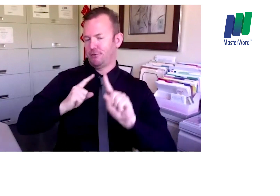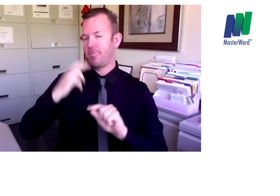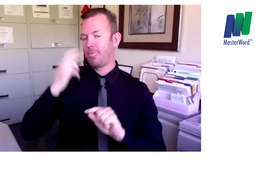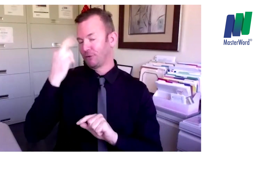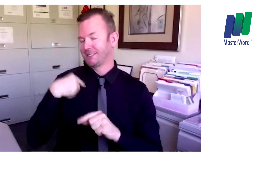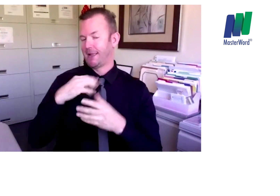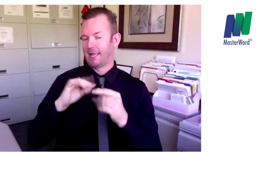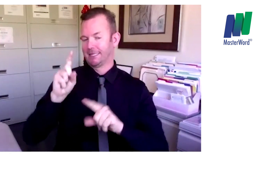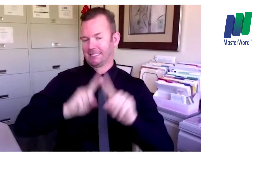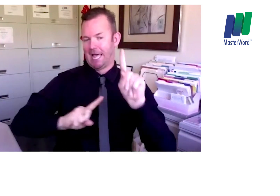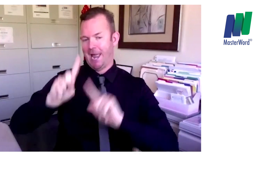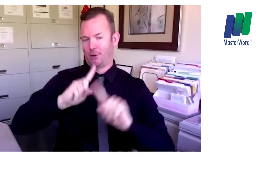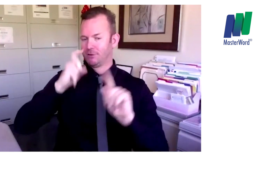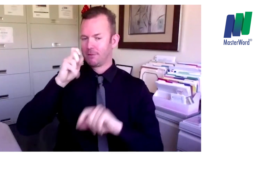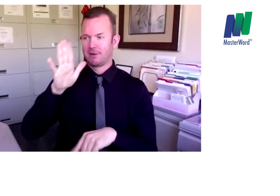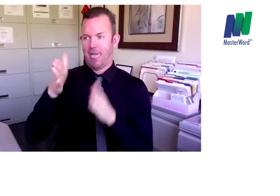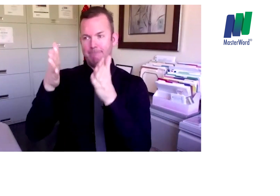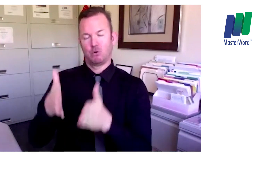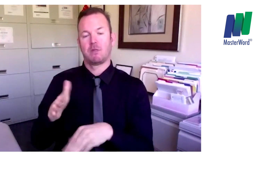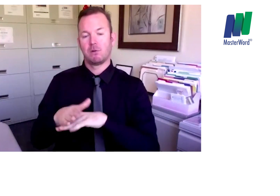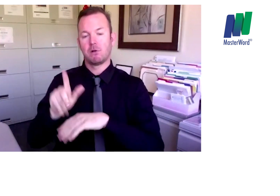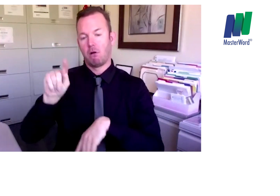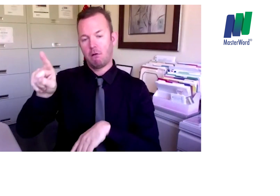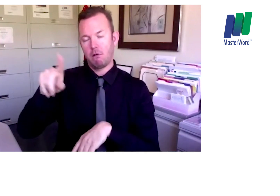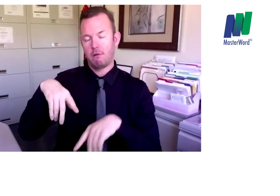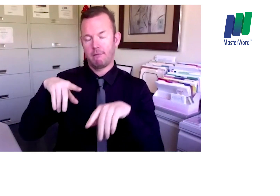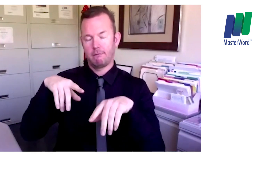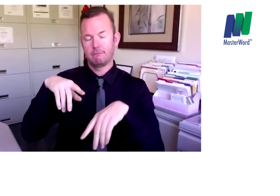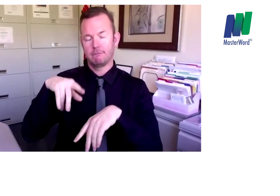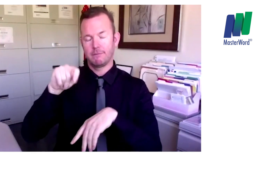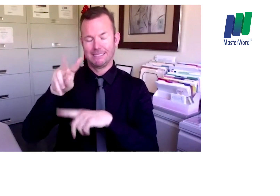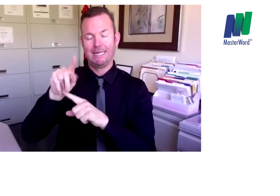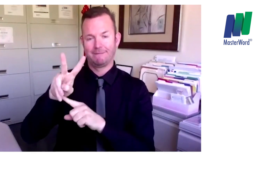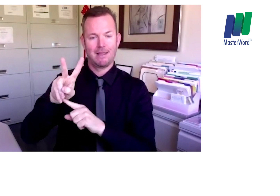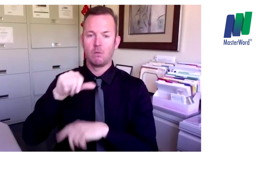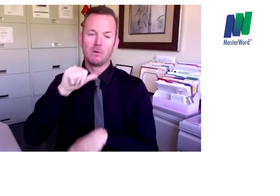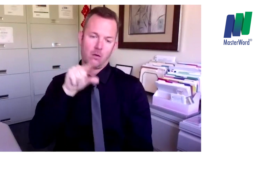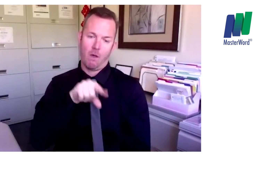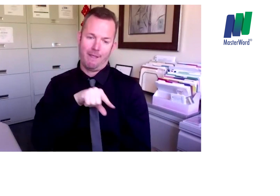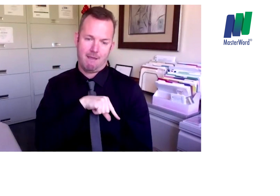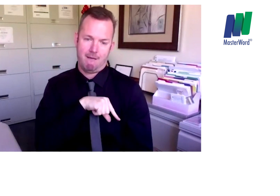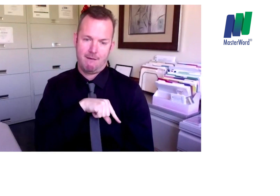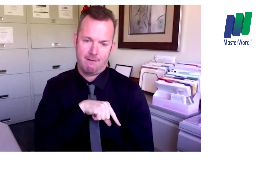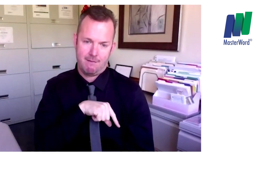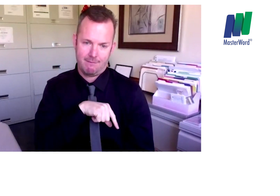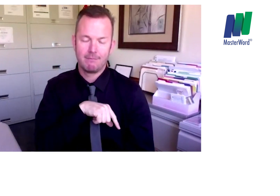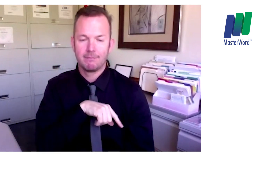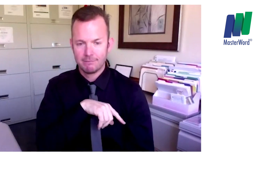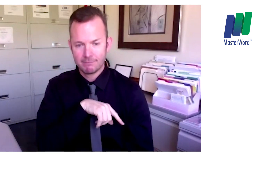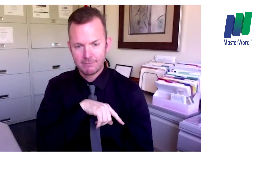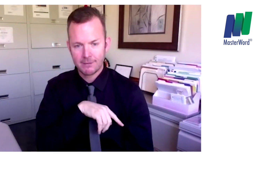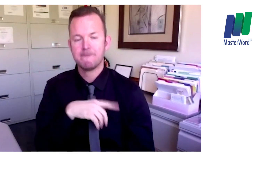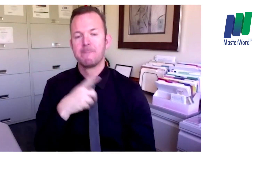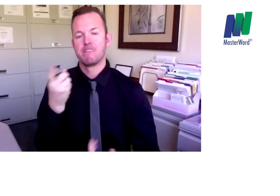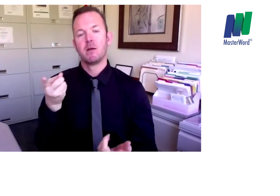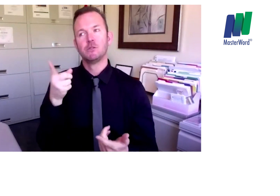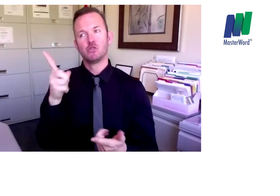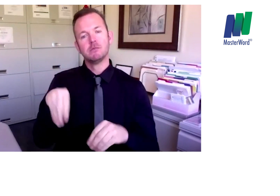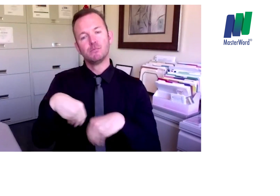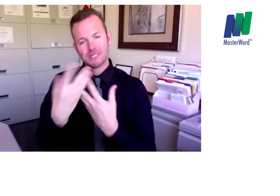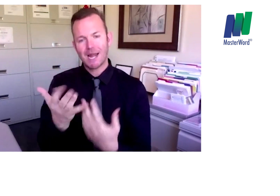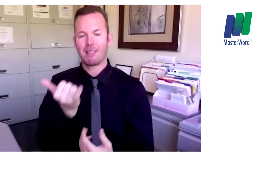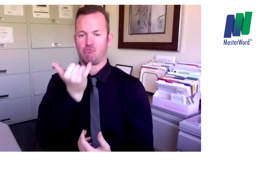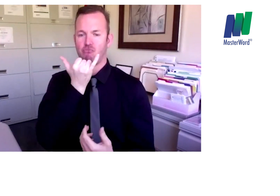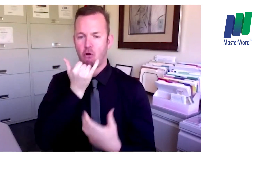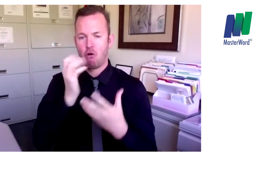is. We had an experience where one county locally put a signer on the news. And I use that word specifically as